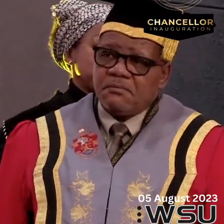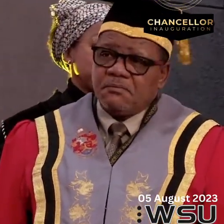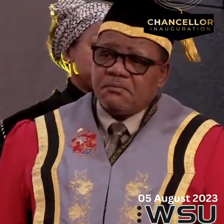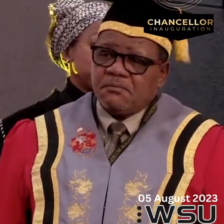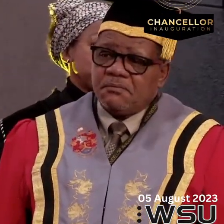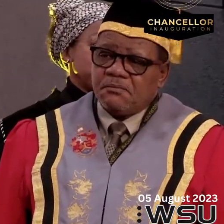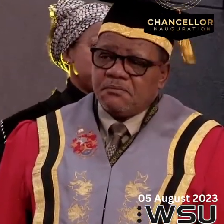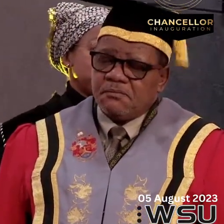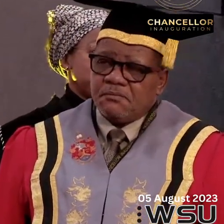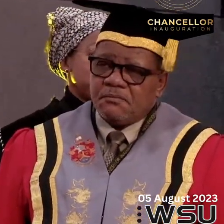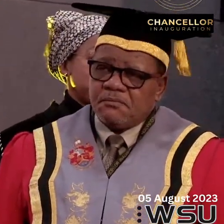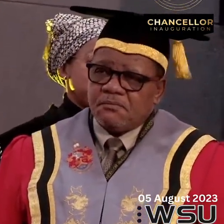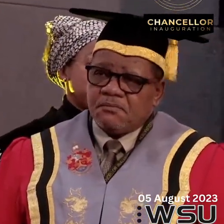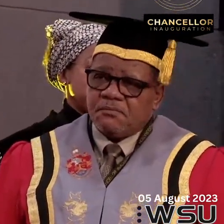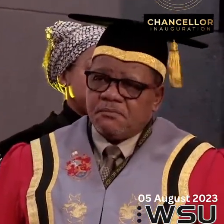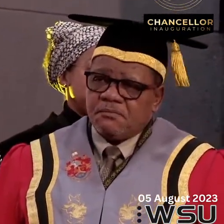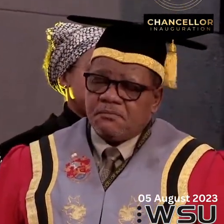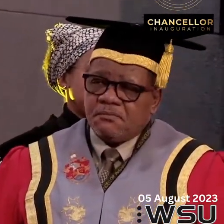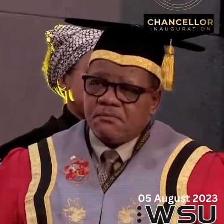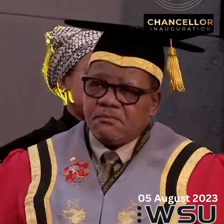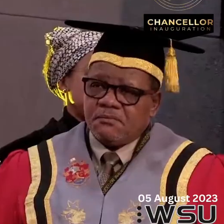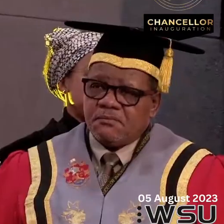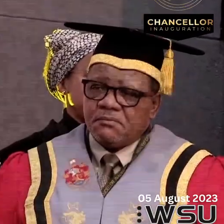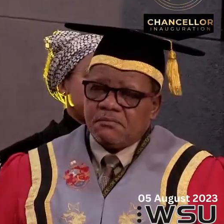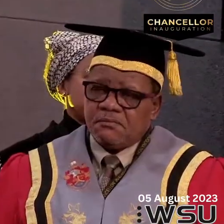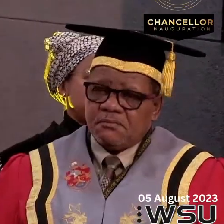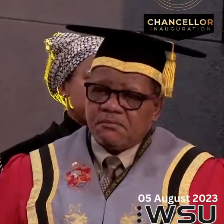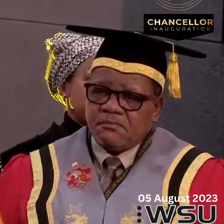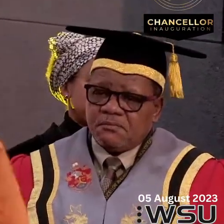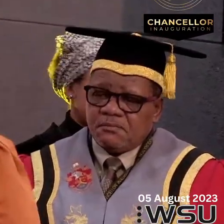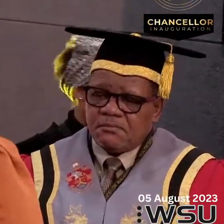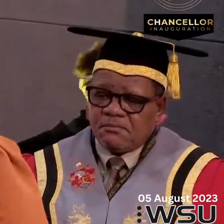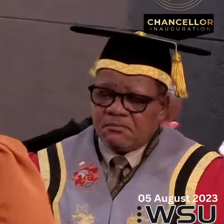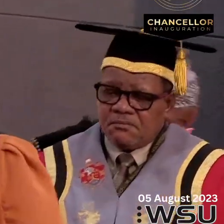Water Sicily University open. Please be seated.